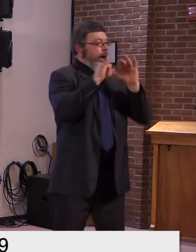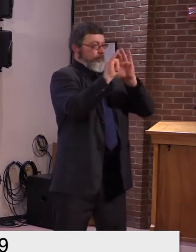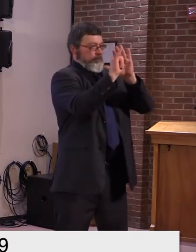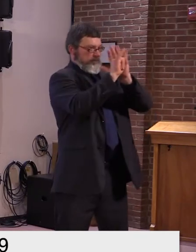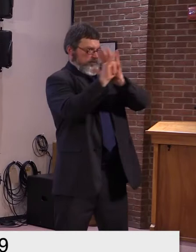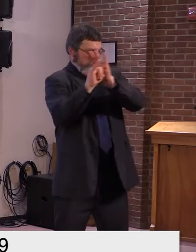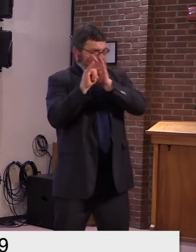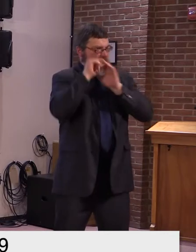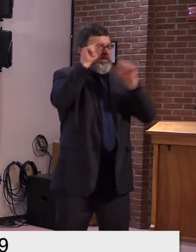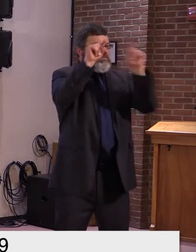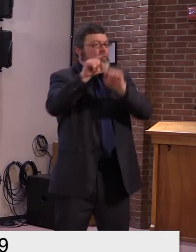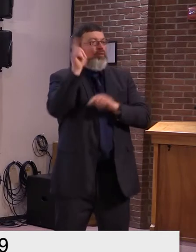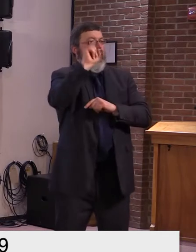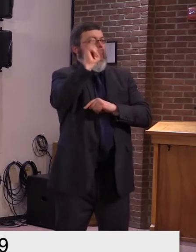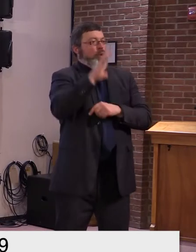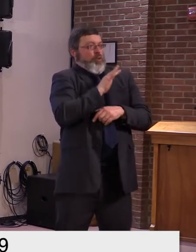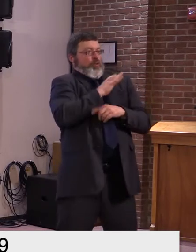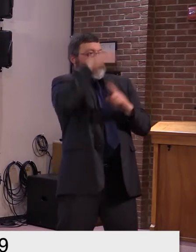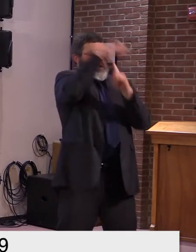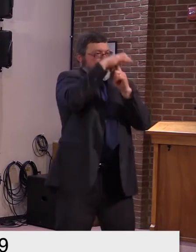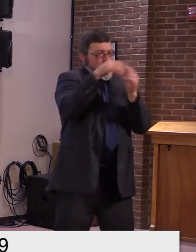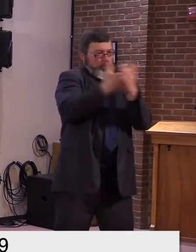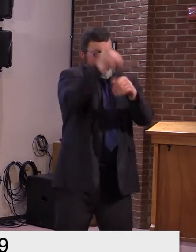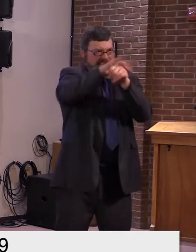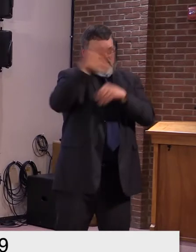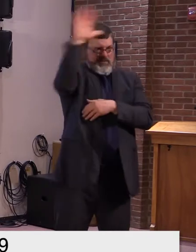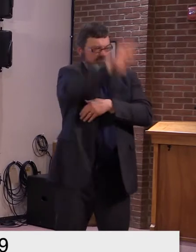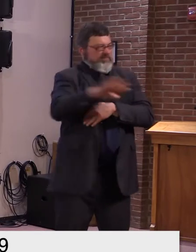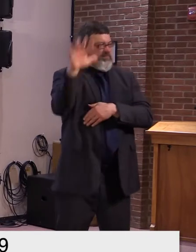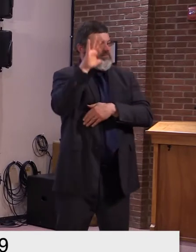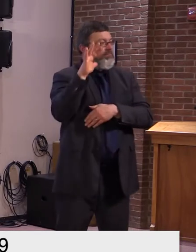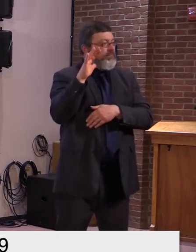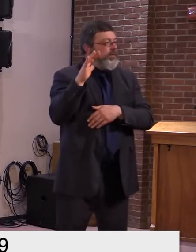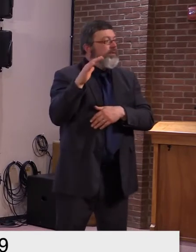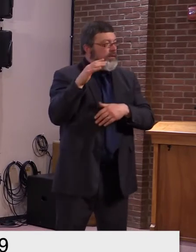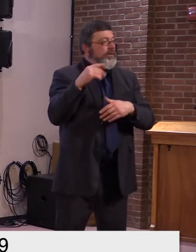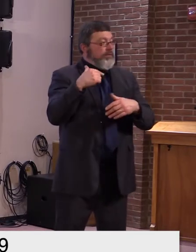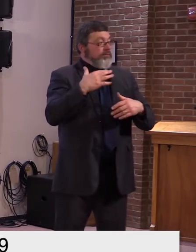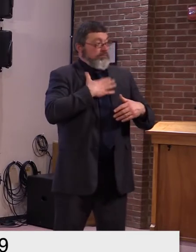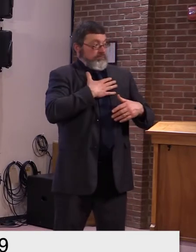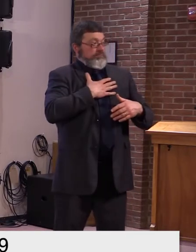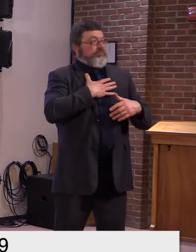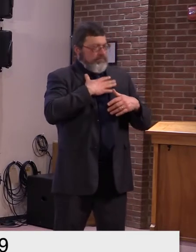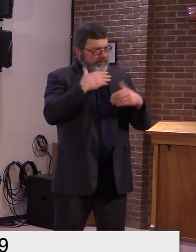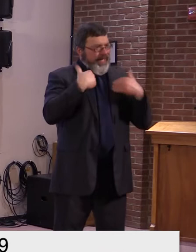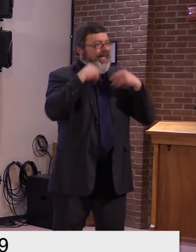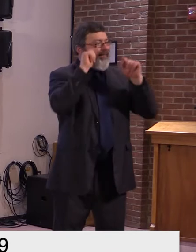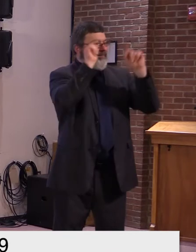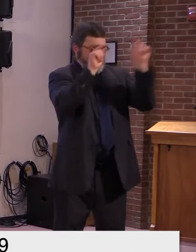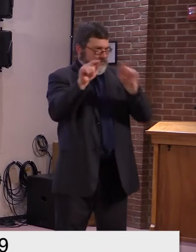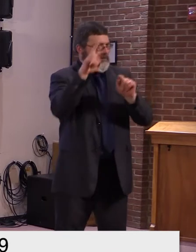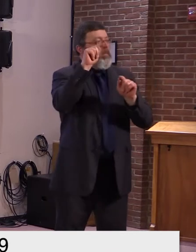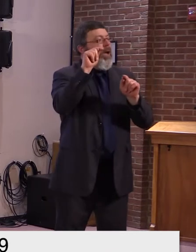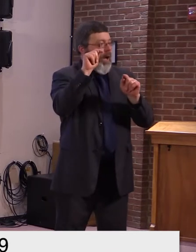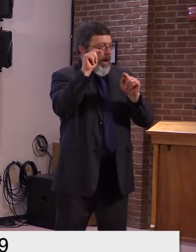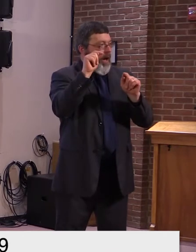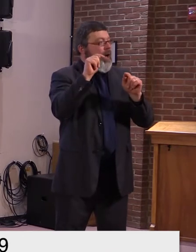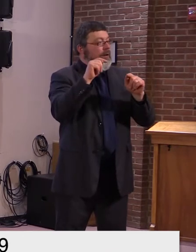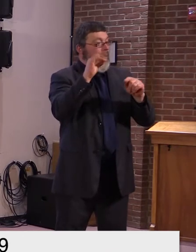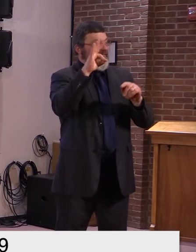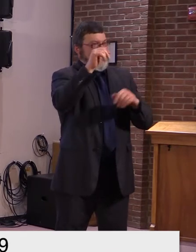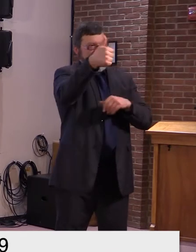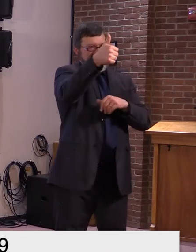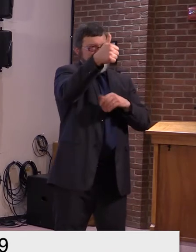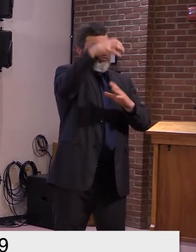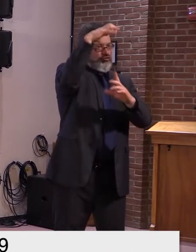There are 521 counties in our travel region. Of the 10 counties with the lowest active case number throughout